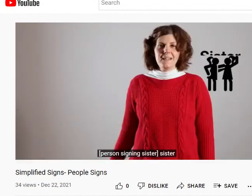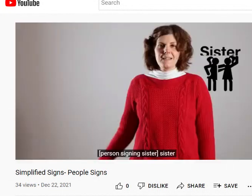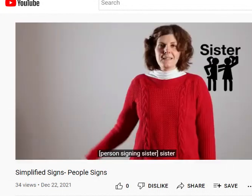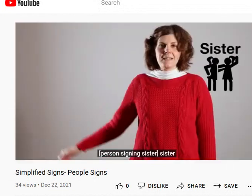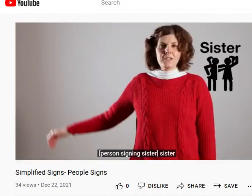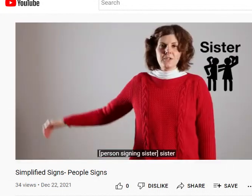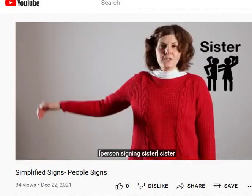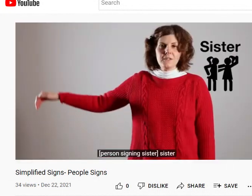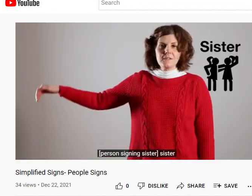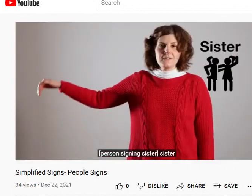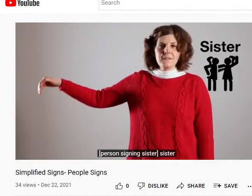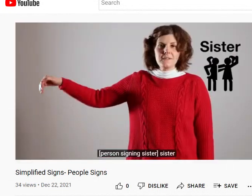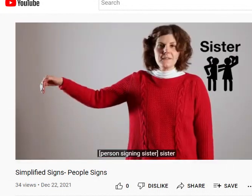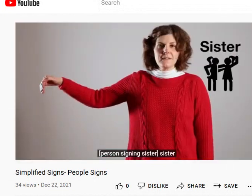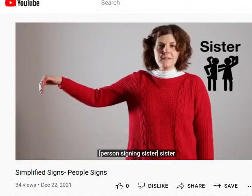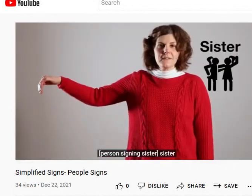Sister.